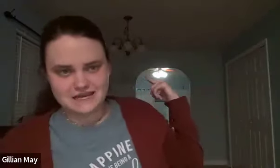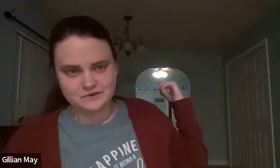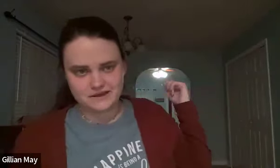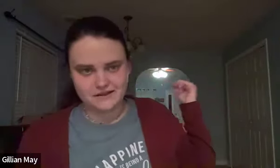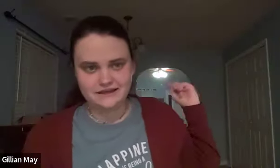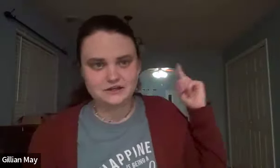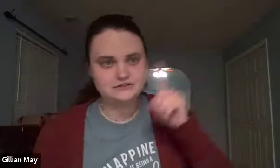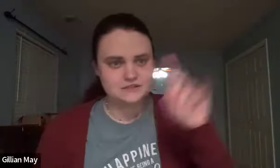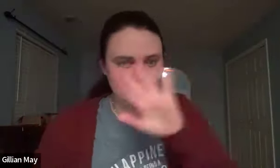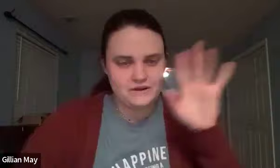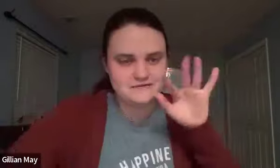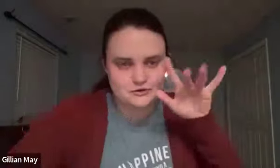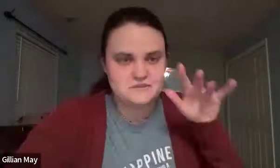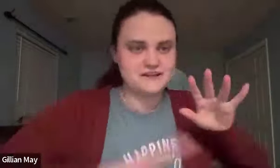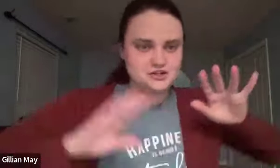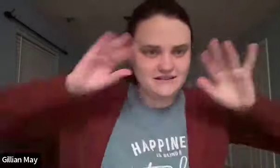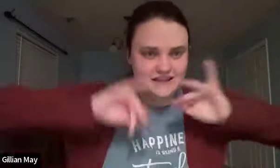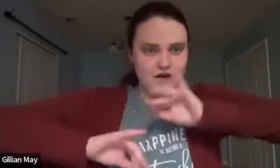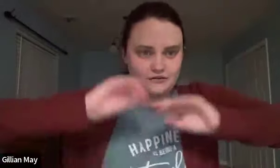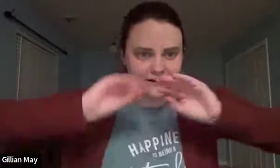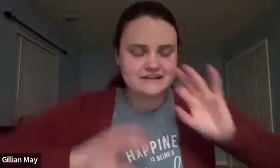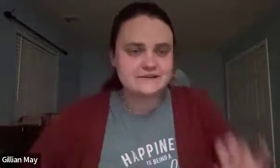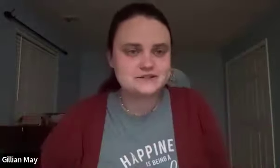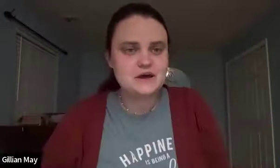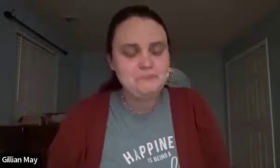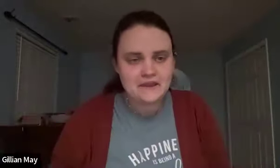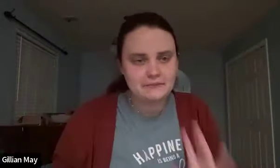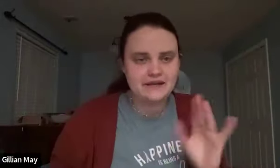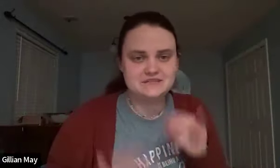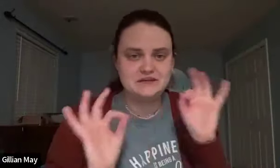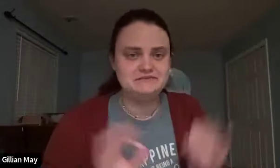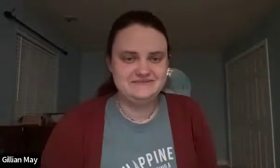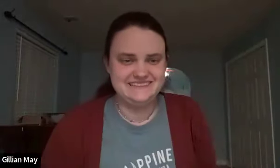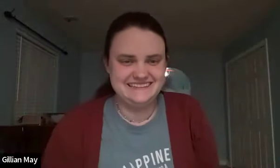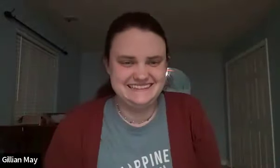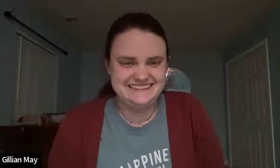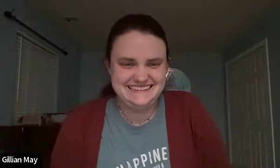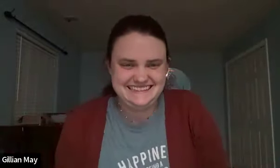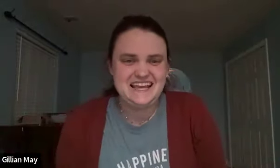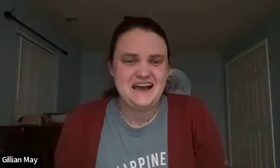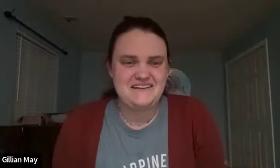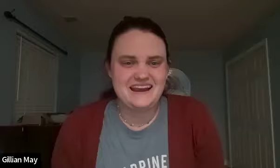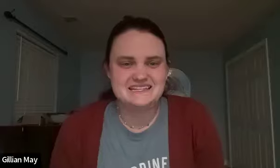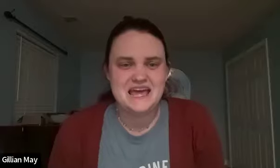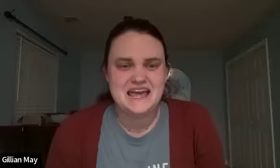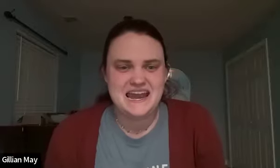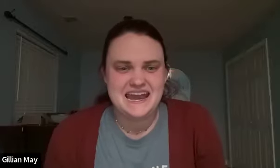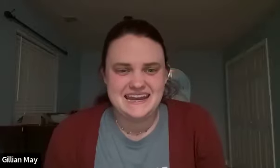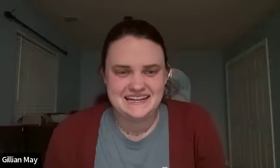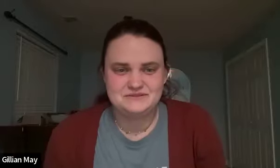with my light here, so it always throws me off. I try to like cover it when I finger spell, but it gets me. All right. The next one, oh,